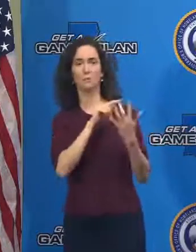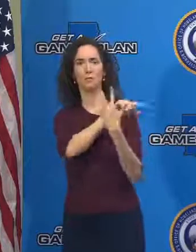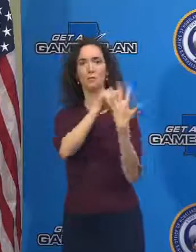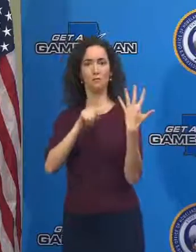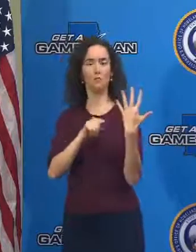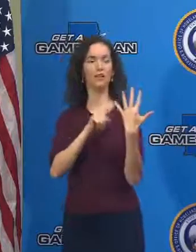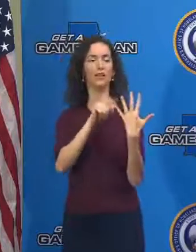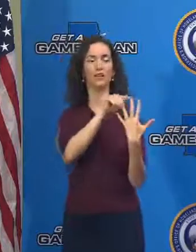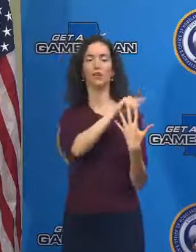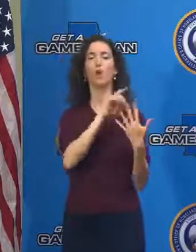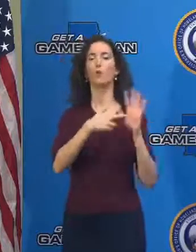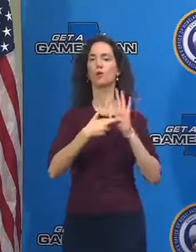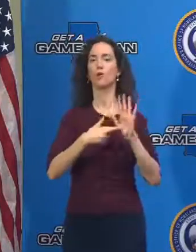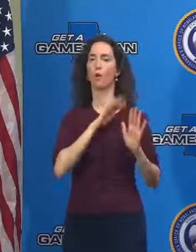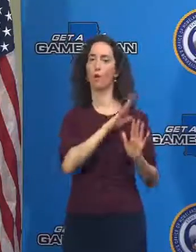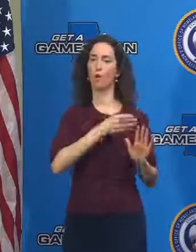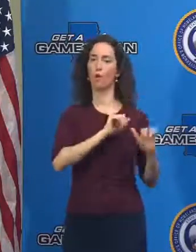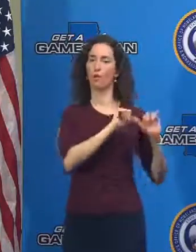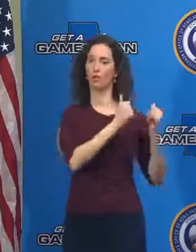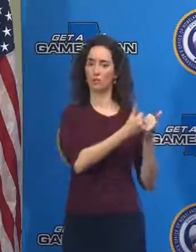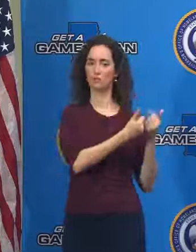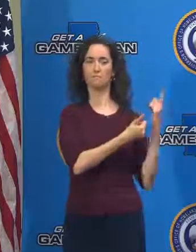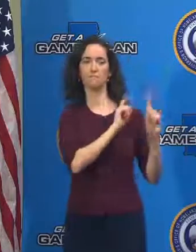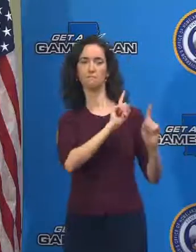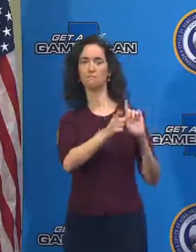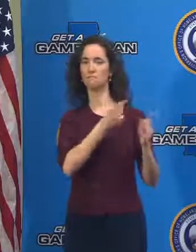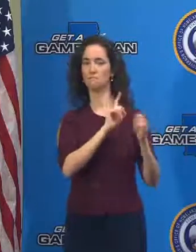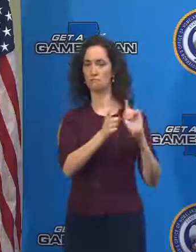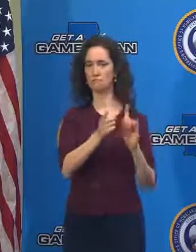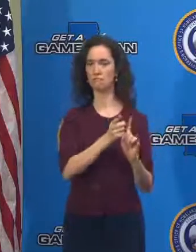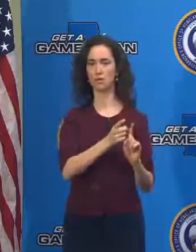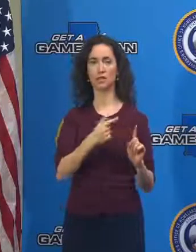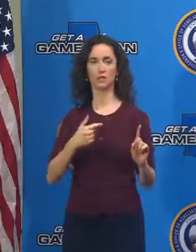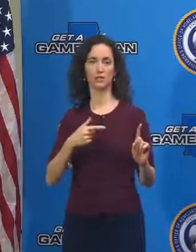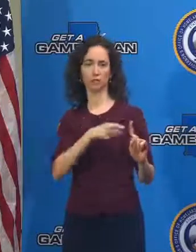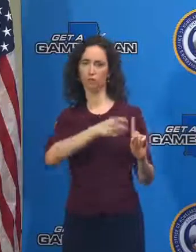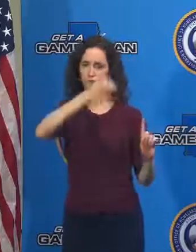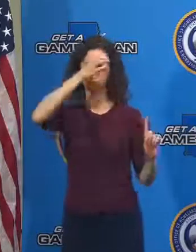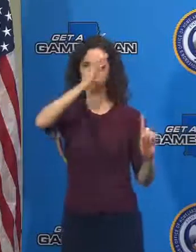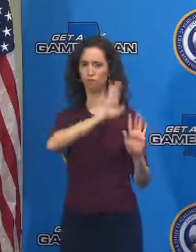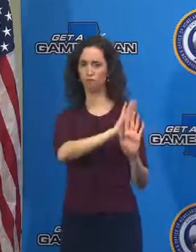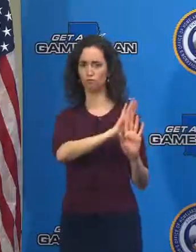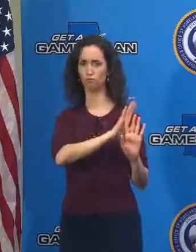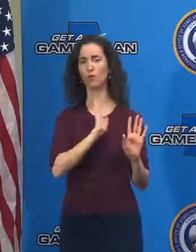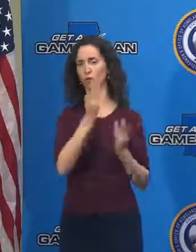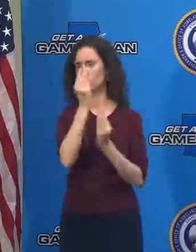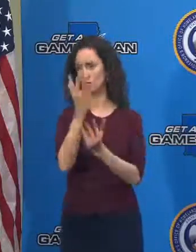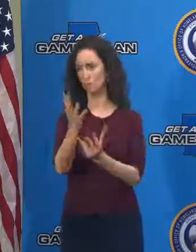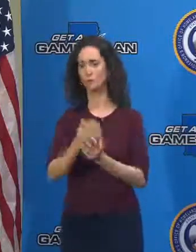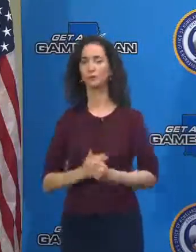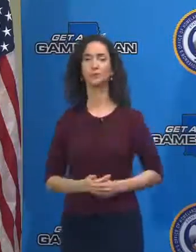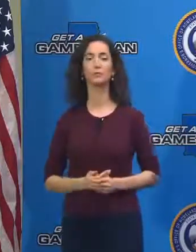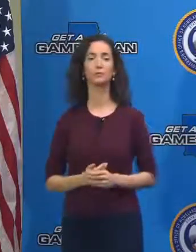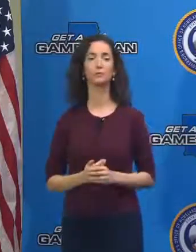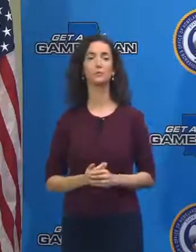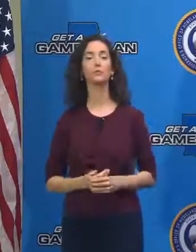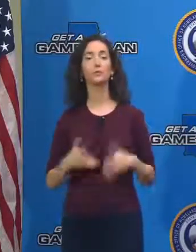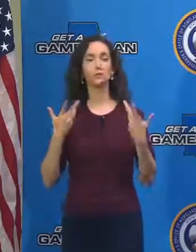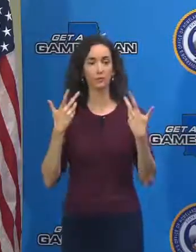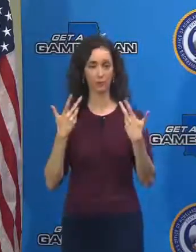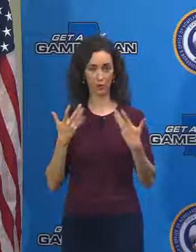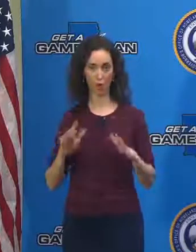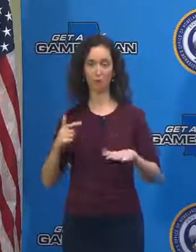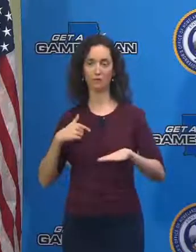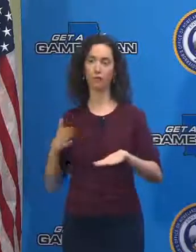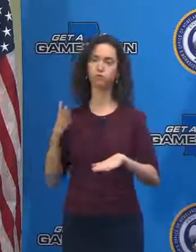and that's why I've asked them to deliver updates. I've traveled now to 13 parishes that had severe impacts